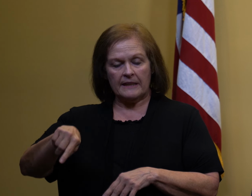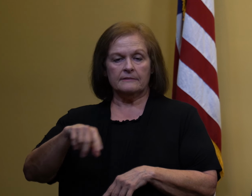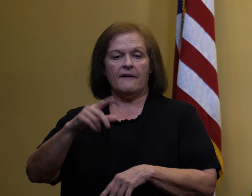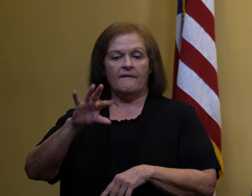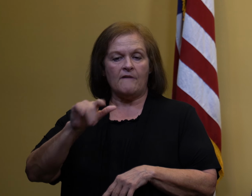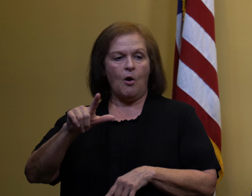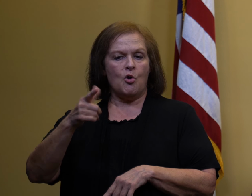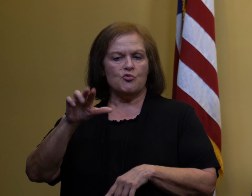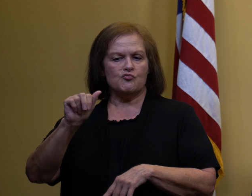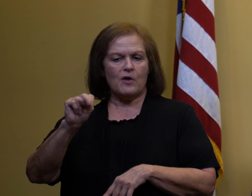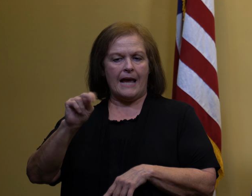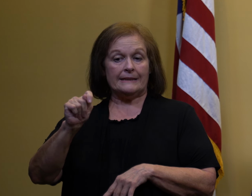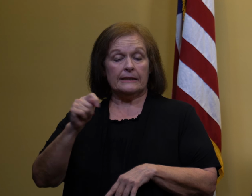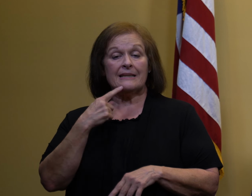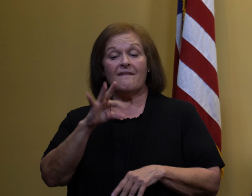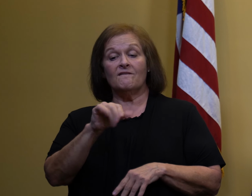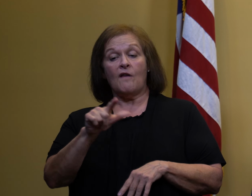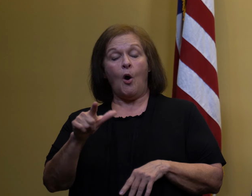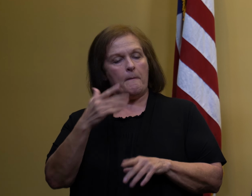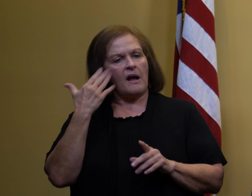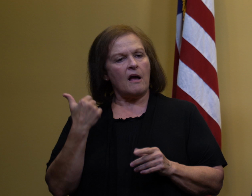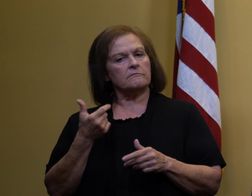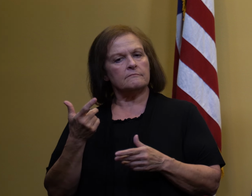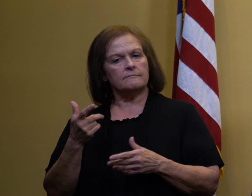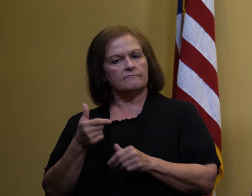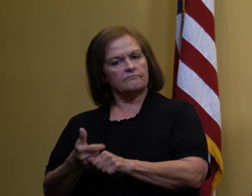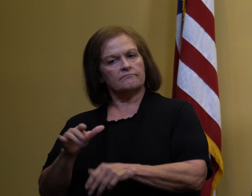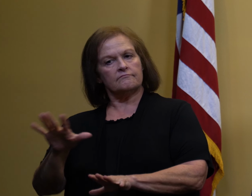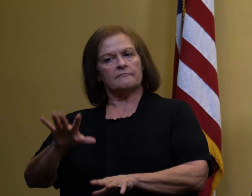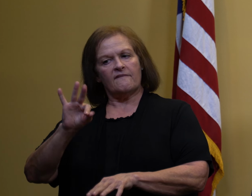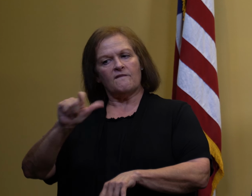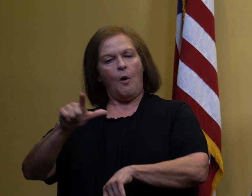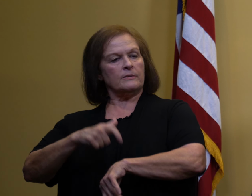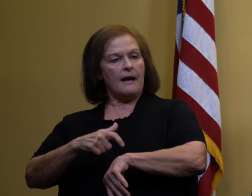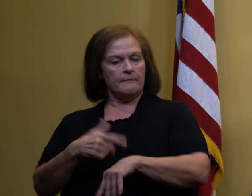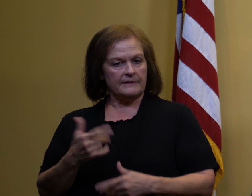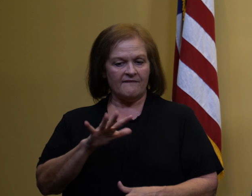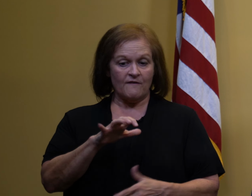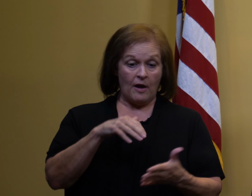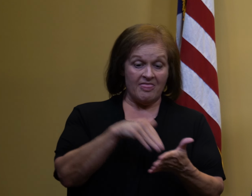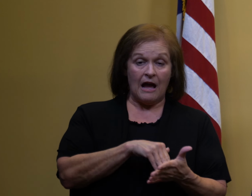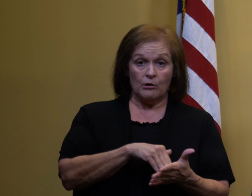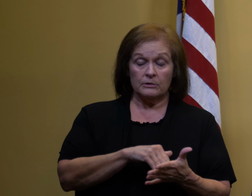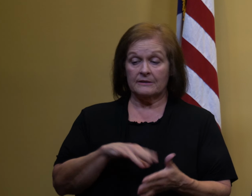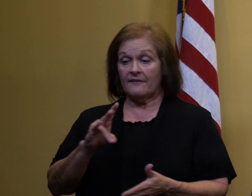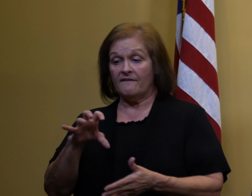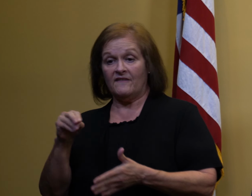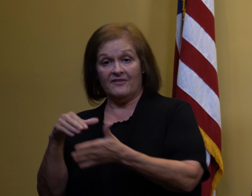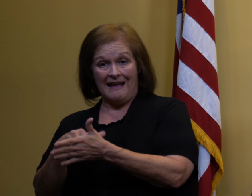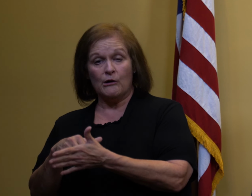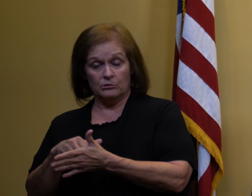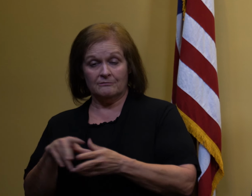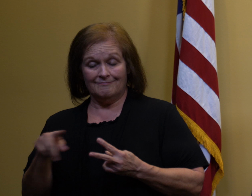NOLA.gov/fall grant. We're saying fall grant because one, it's the fall. With the allocation of $500,000, it sets the city up and